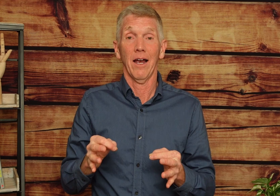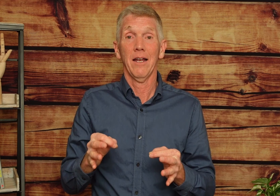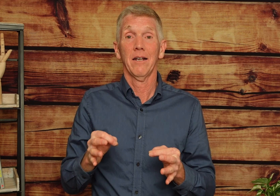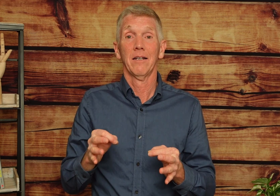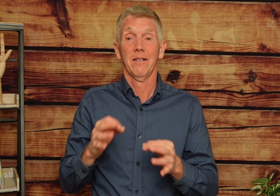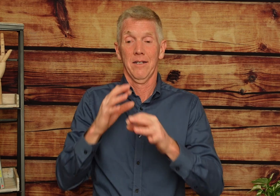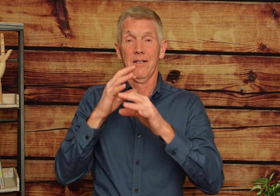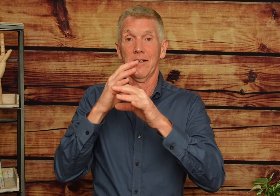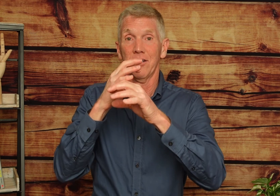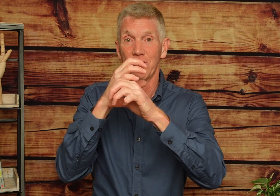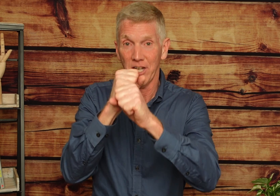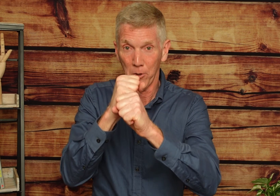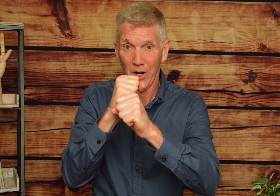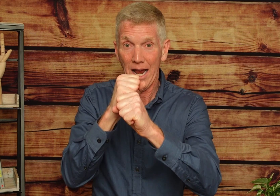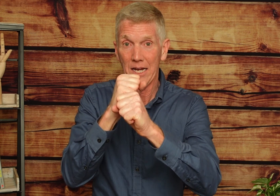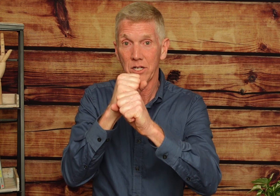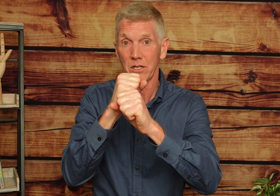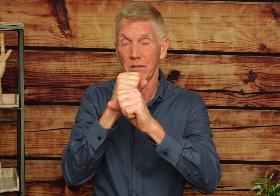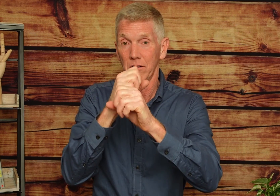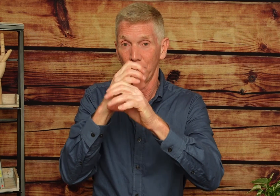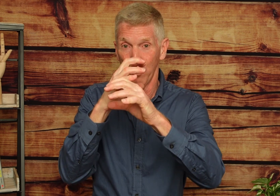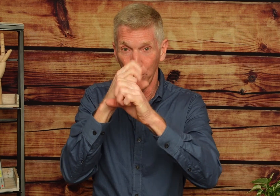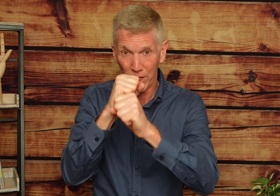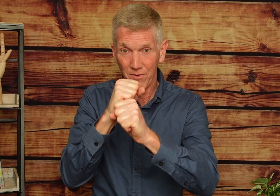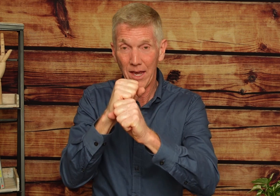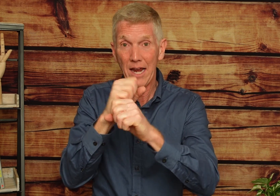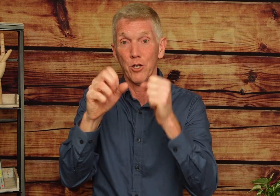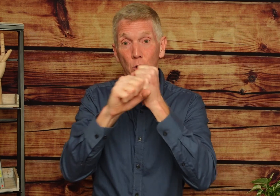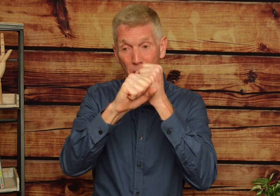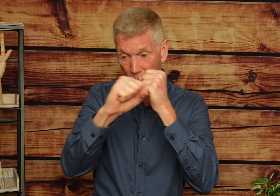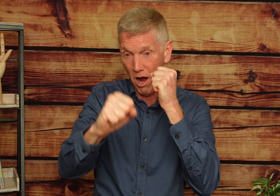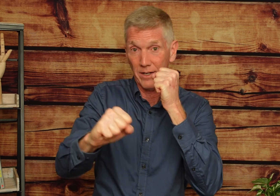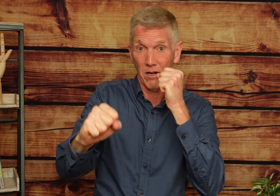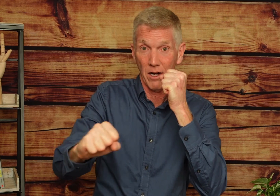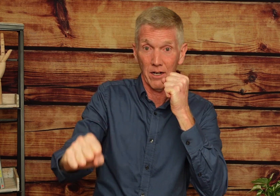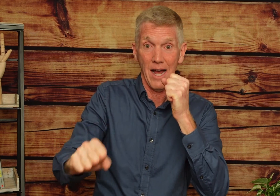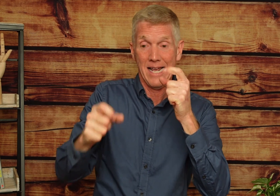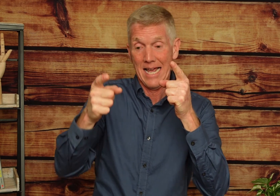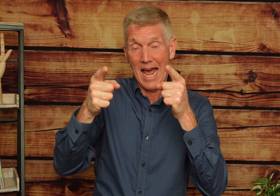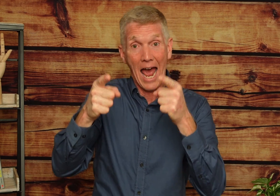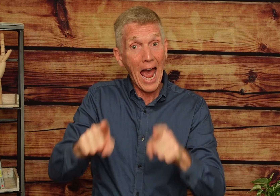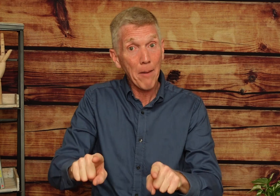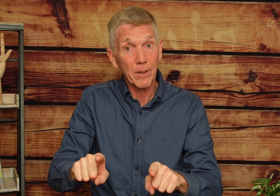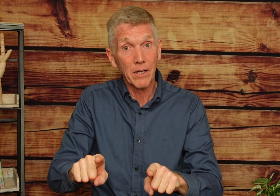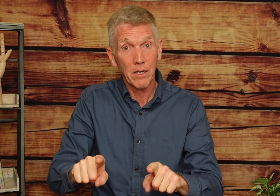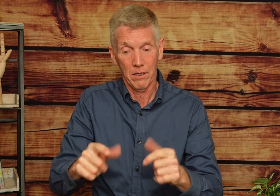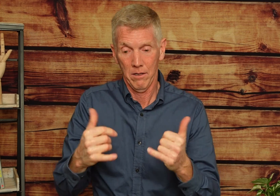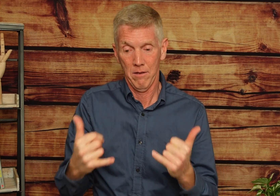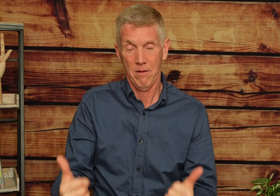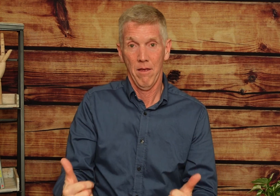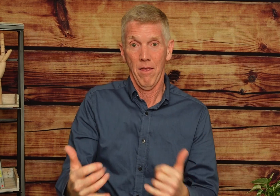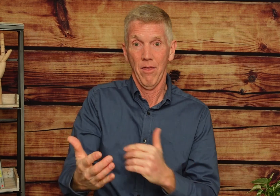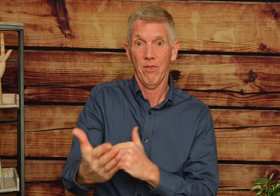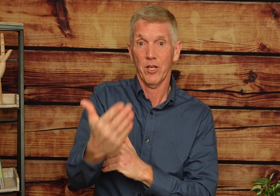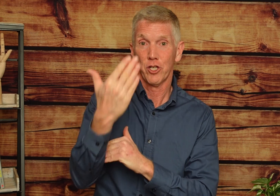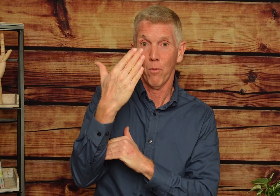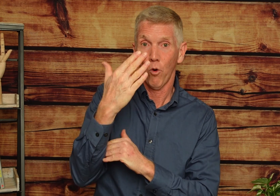right? To summarize or to abbreviate, you're going on and on and on. Happen this